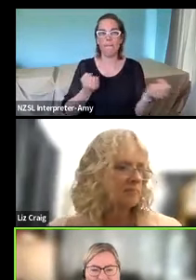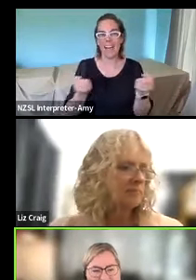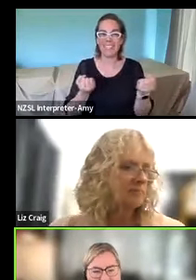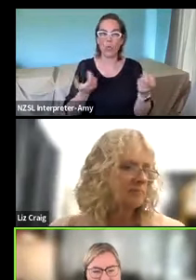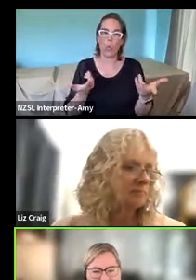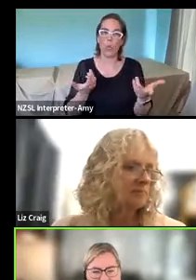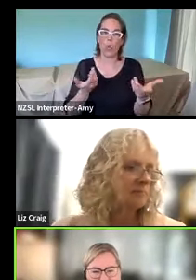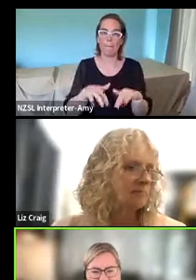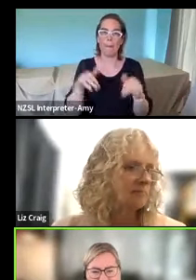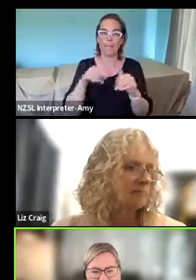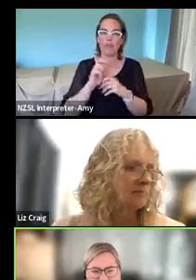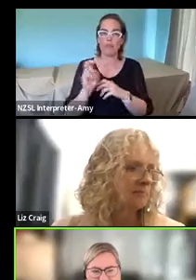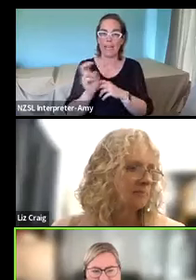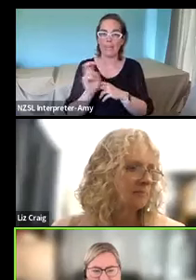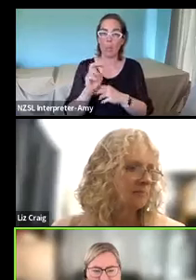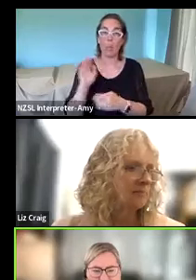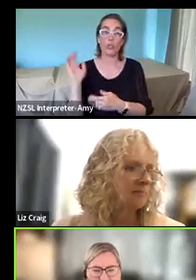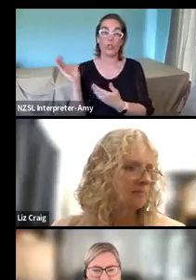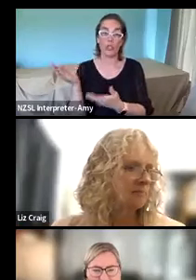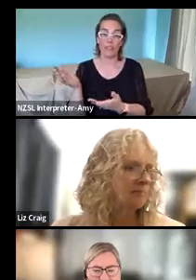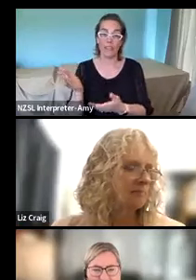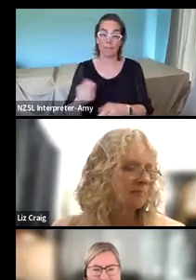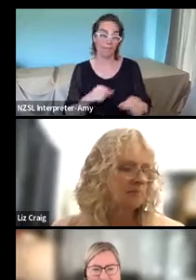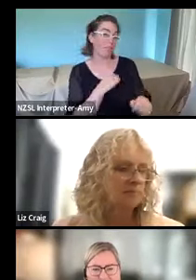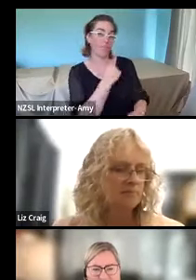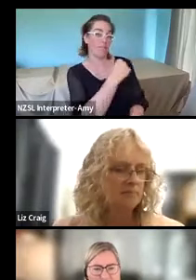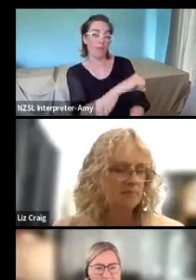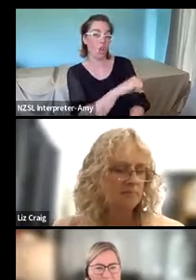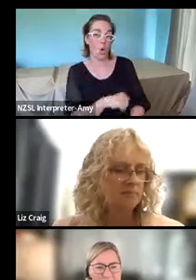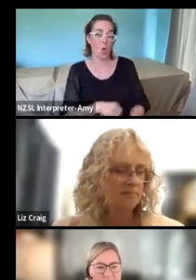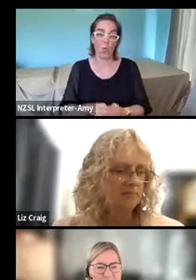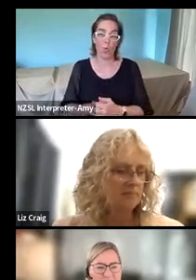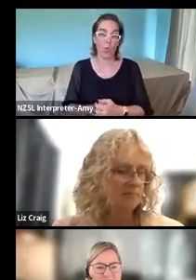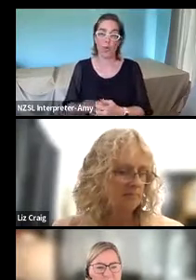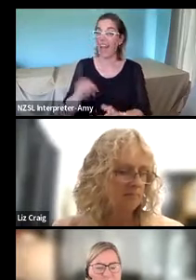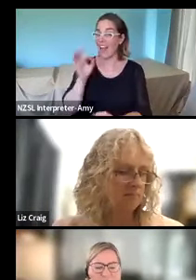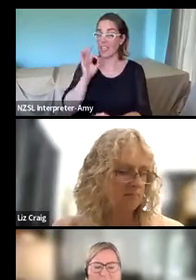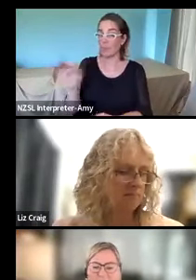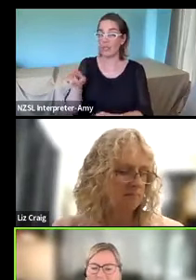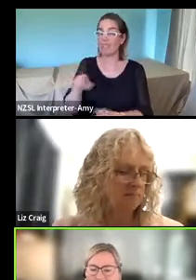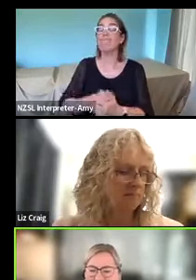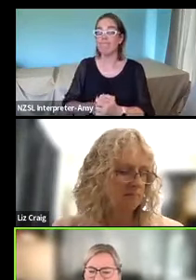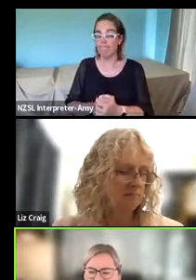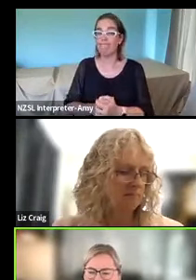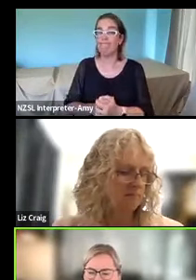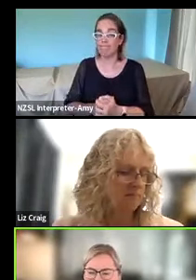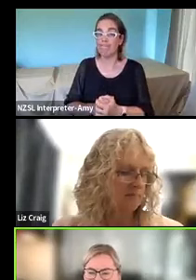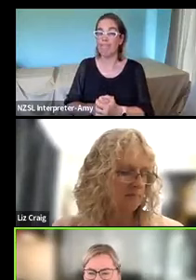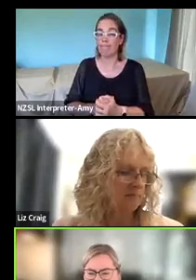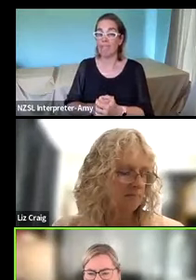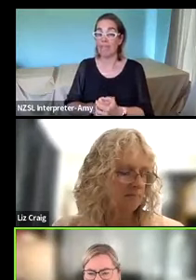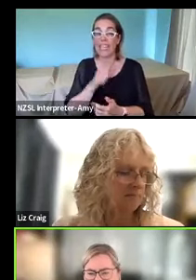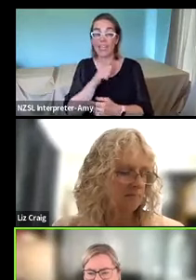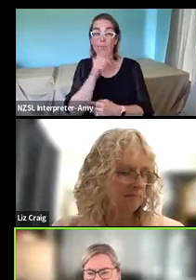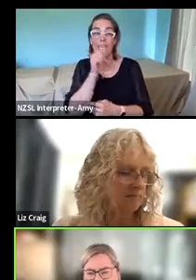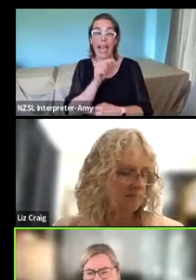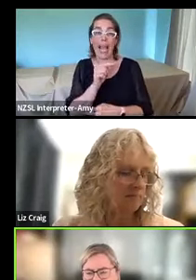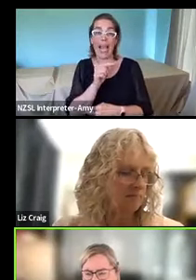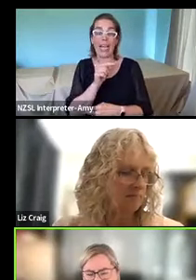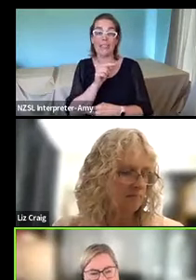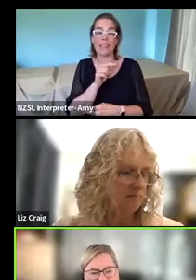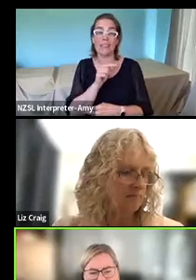bus service in Ashburton. So if we can